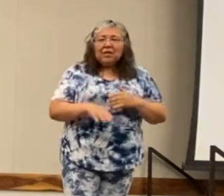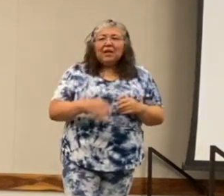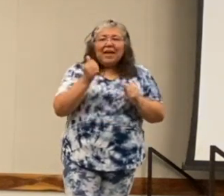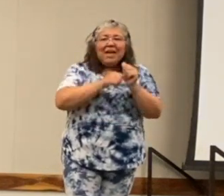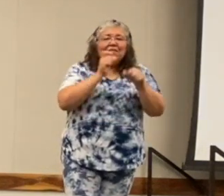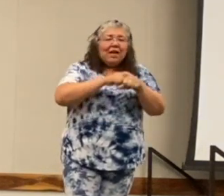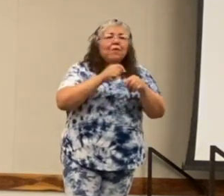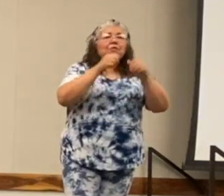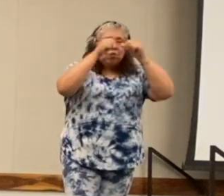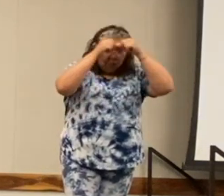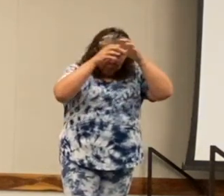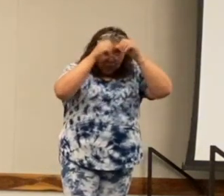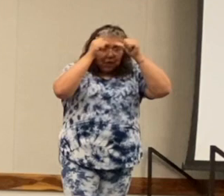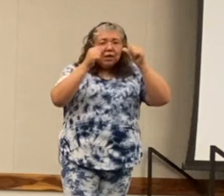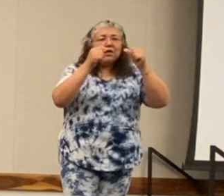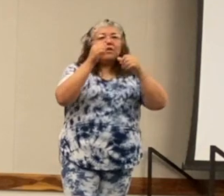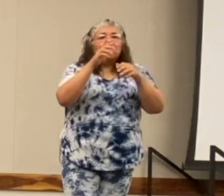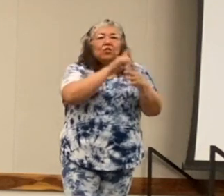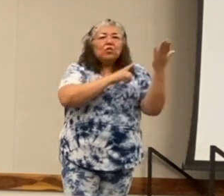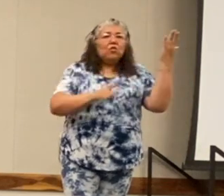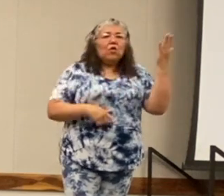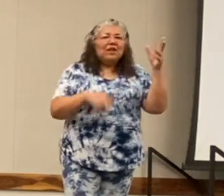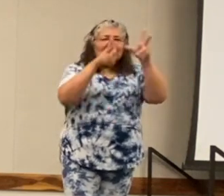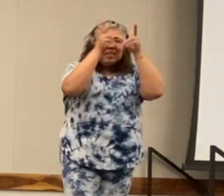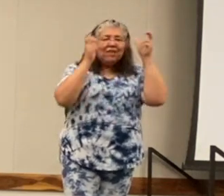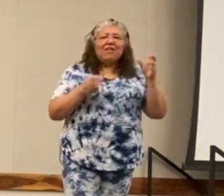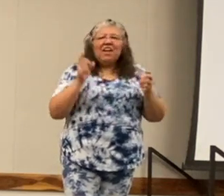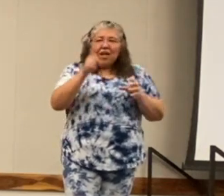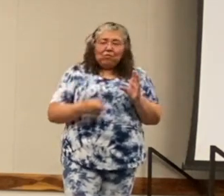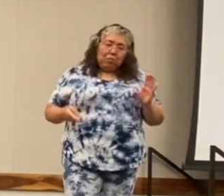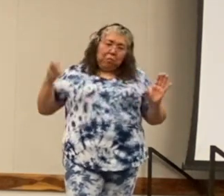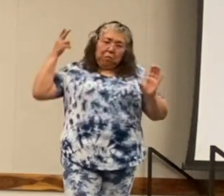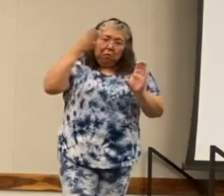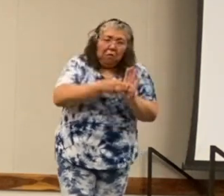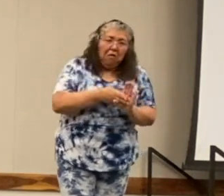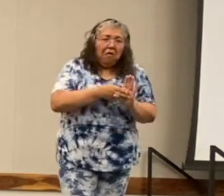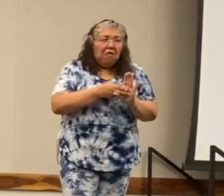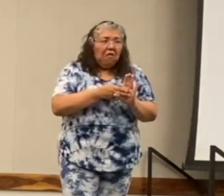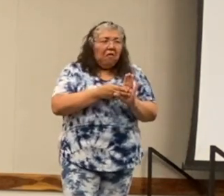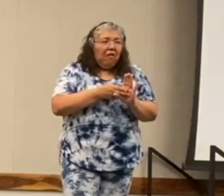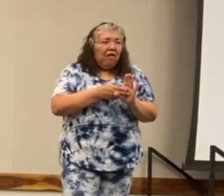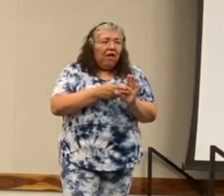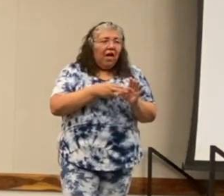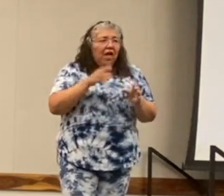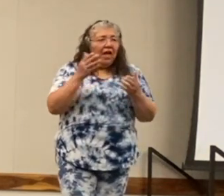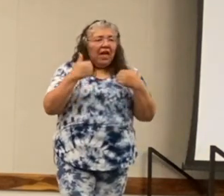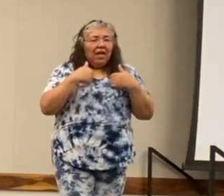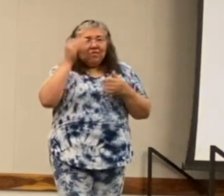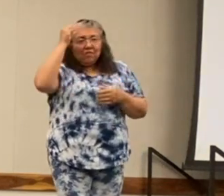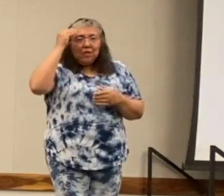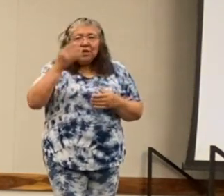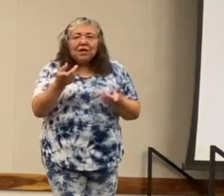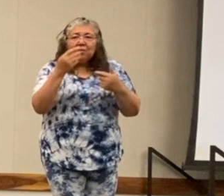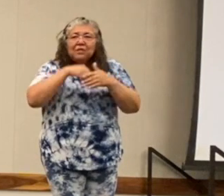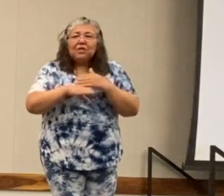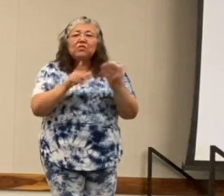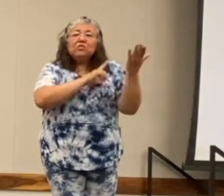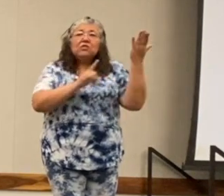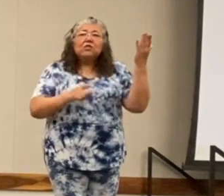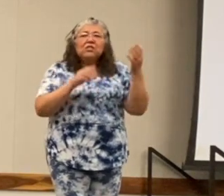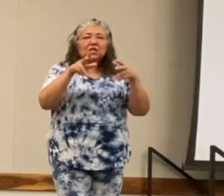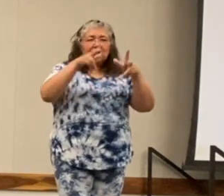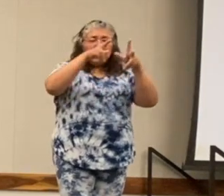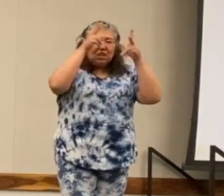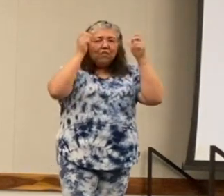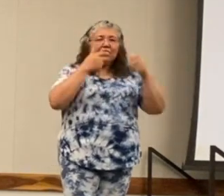you're obedient to the Lord, doesn't the devil come in and he's got to put in his two nonsense? Right? So he comes in to the Lord, or the devil